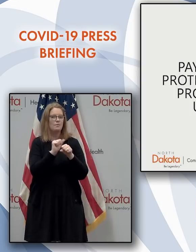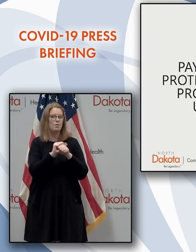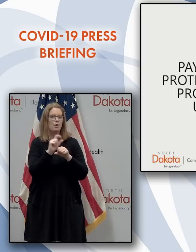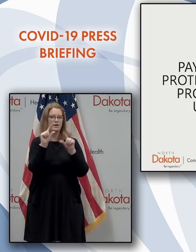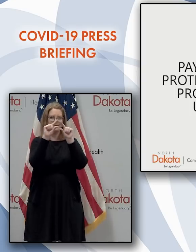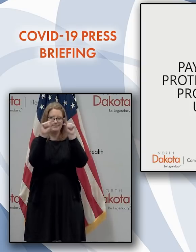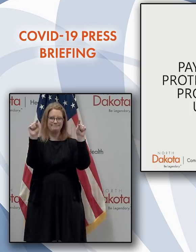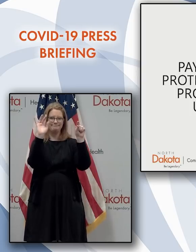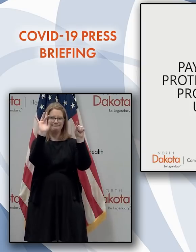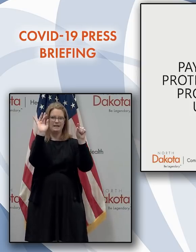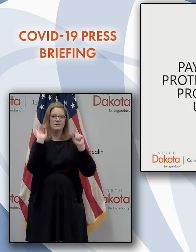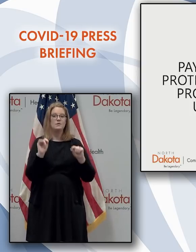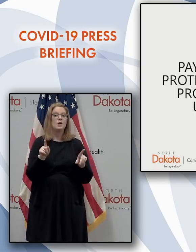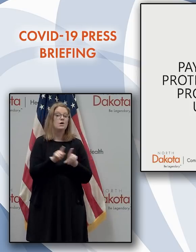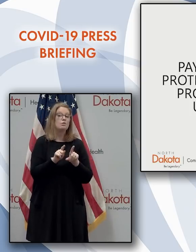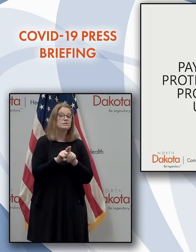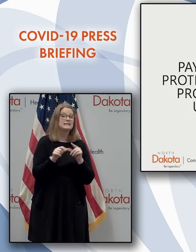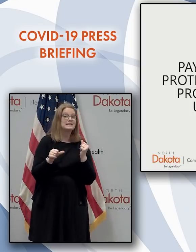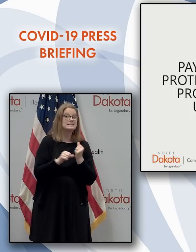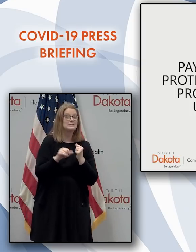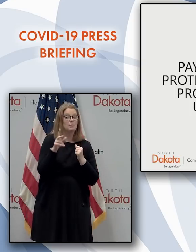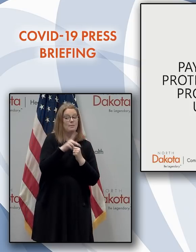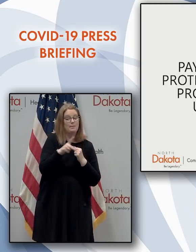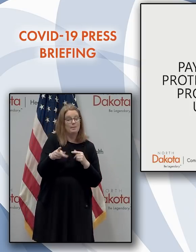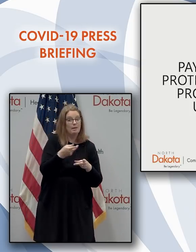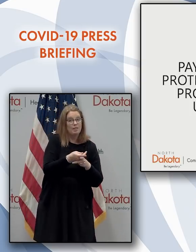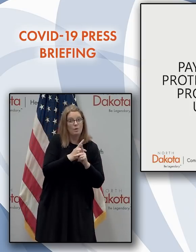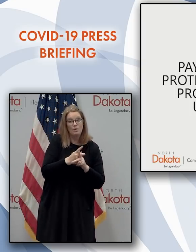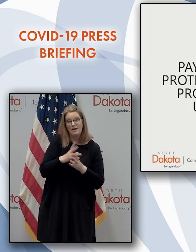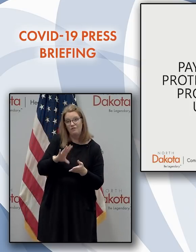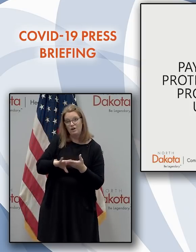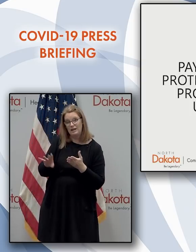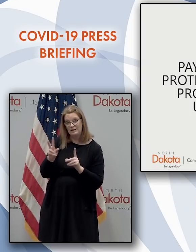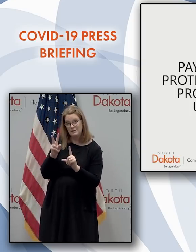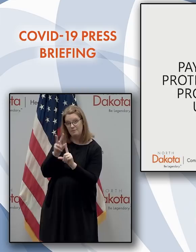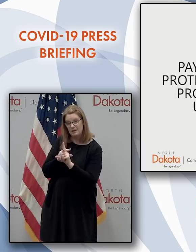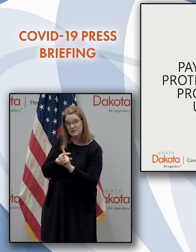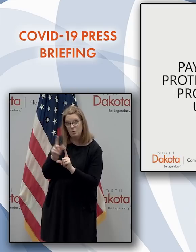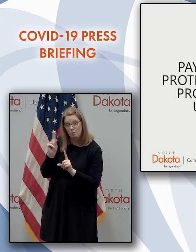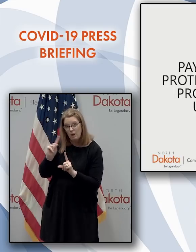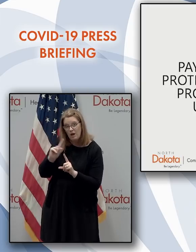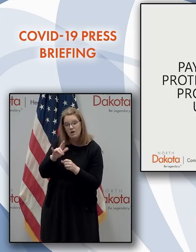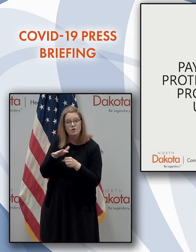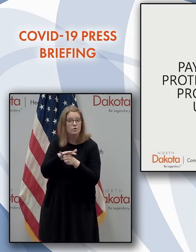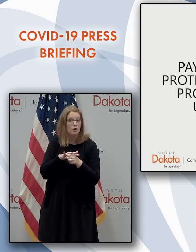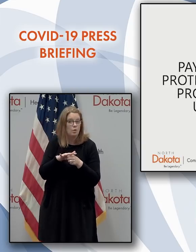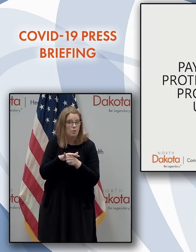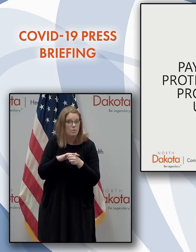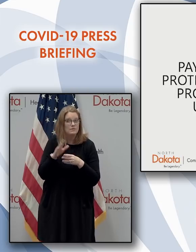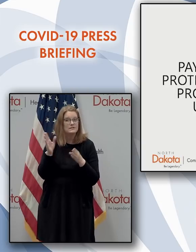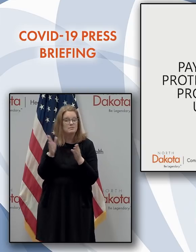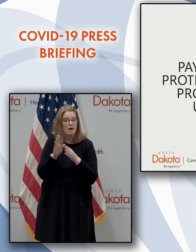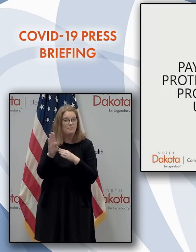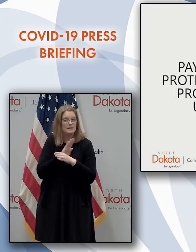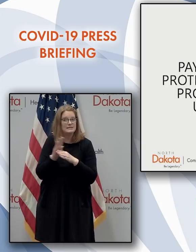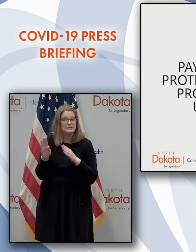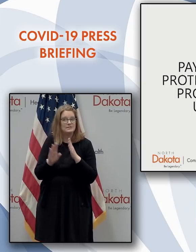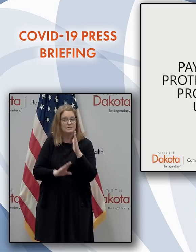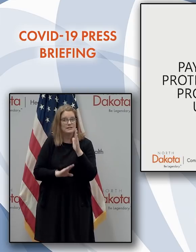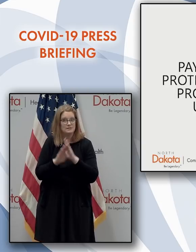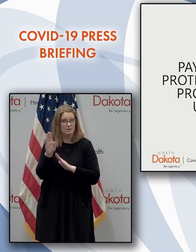And you can also get assistance with the PPP loan and forgiveness application through your local Small Business Development Center, or